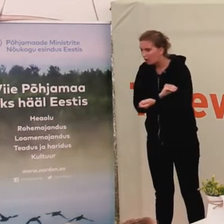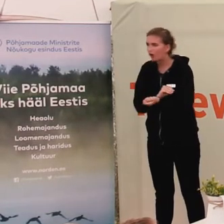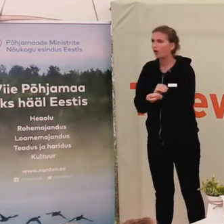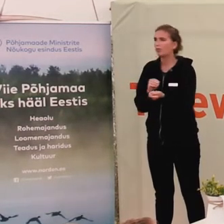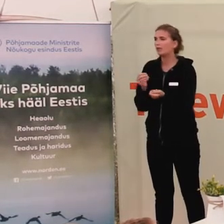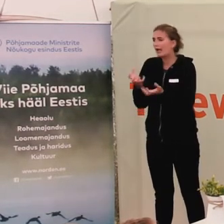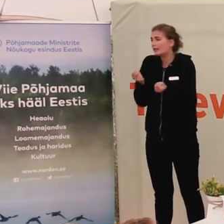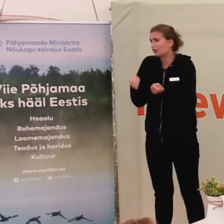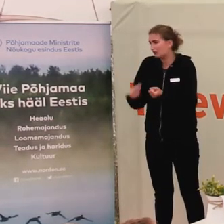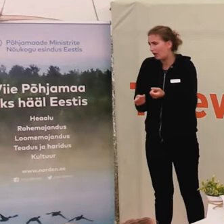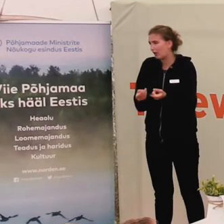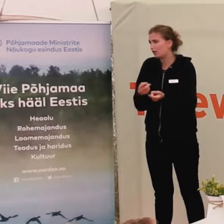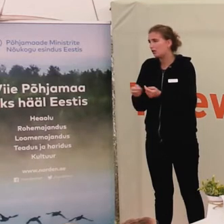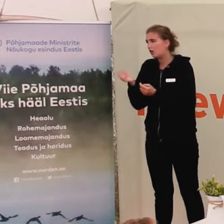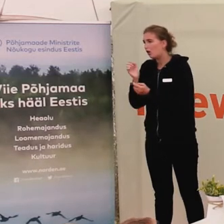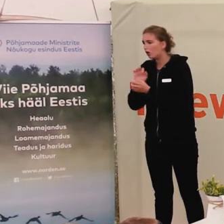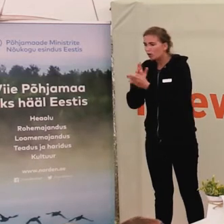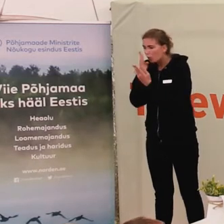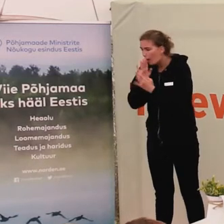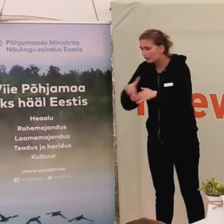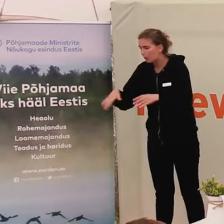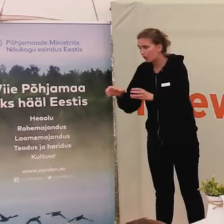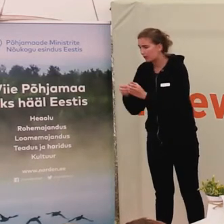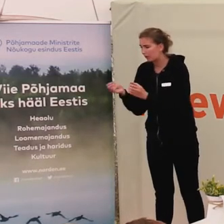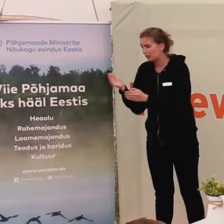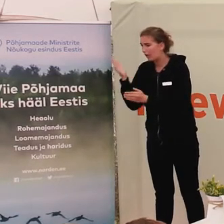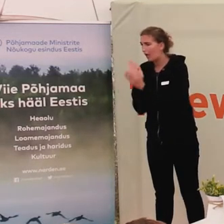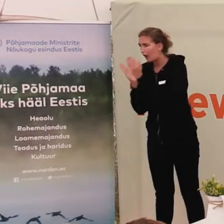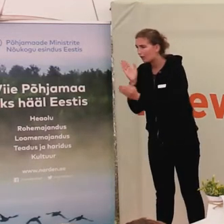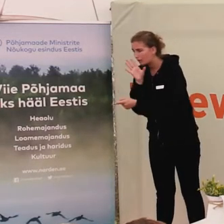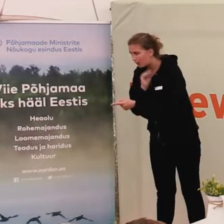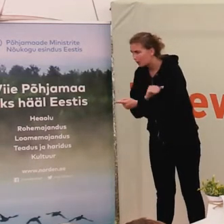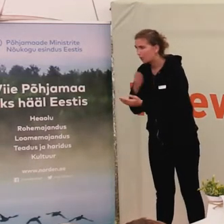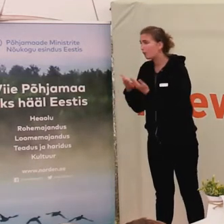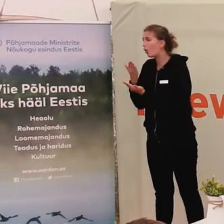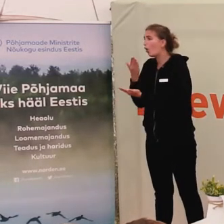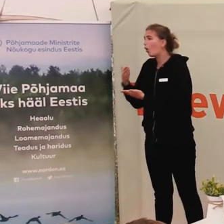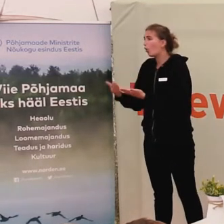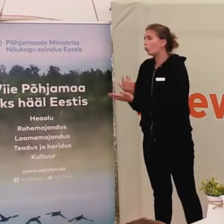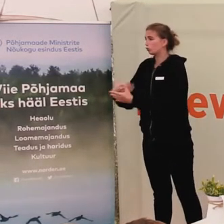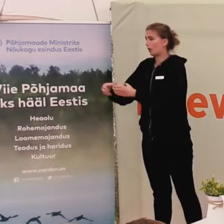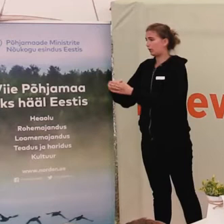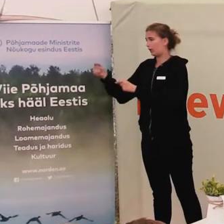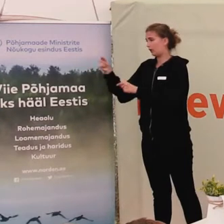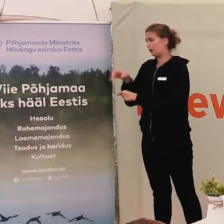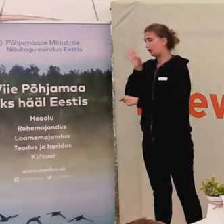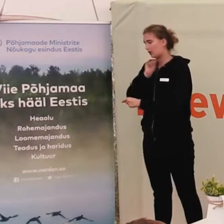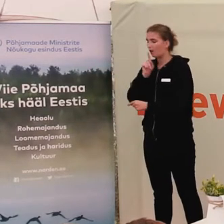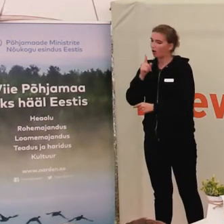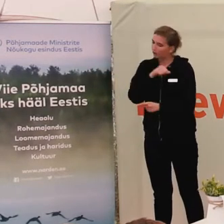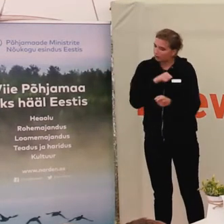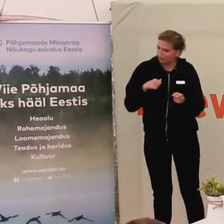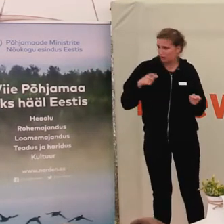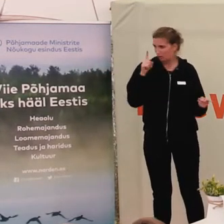regards to companies. We could vote for the Greens. Who knows? Maybe they're not good. We could establish a new party. What concrete actions do you